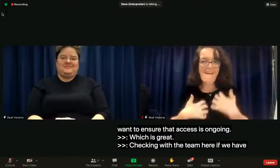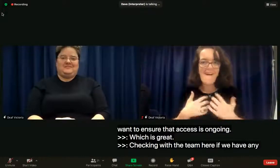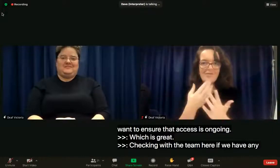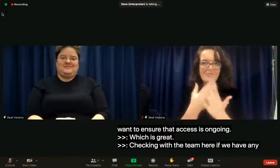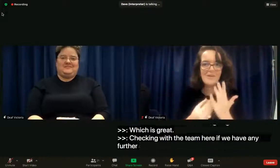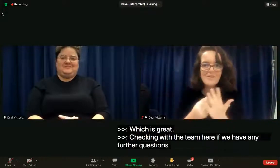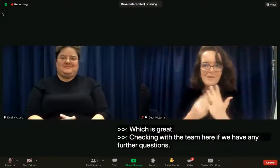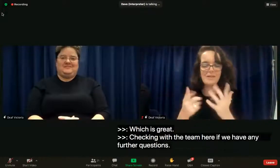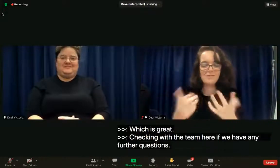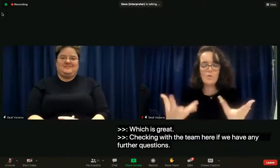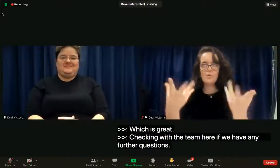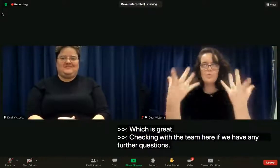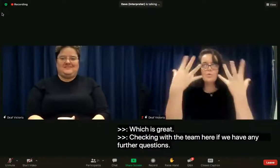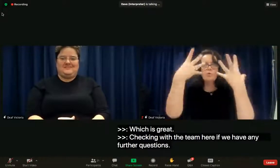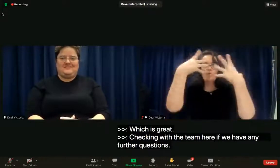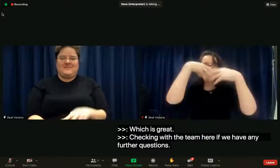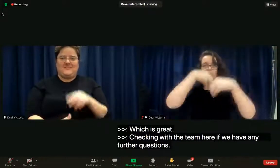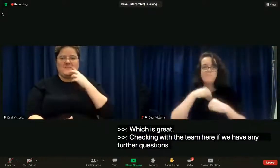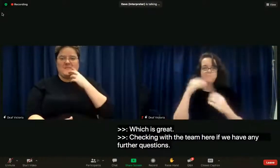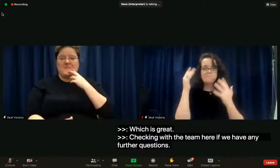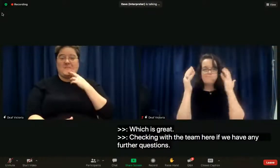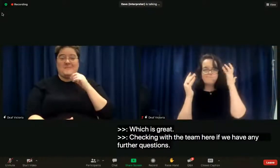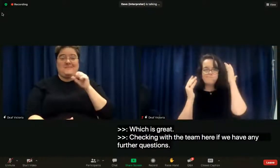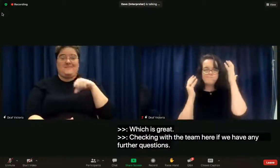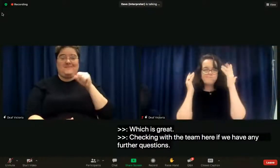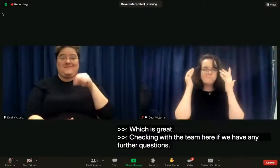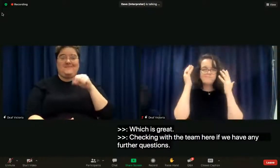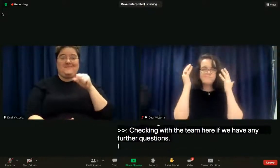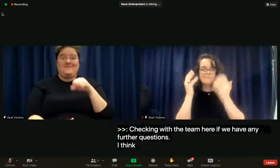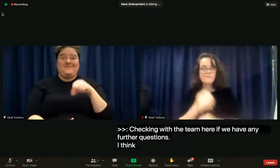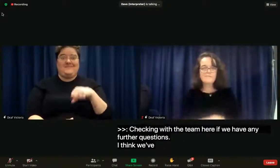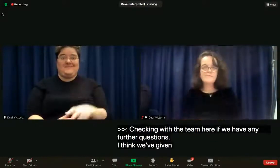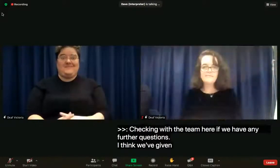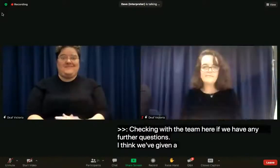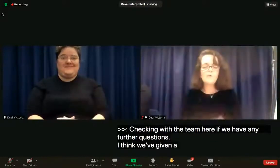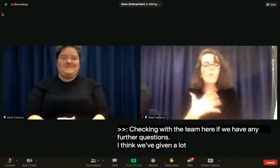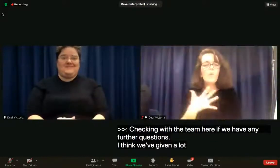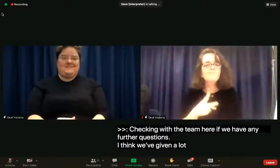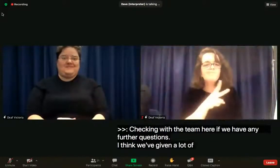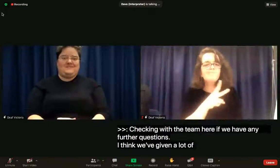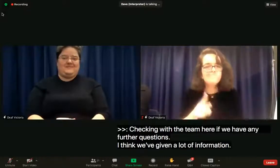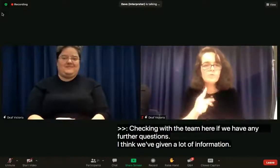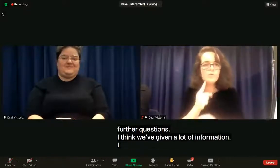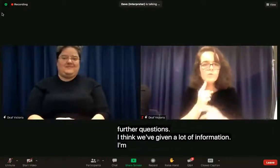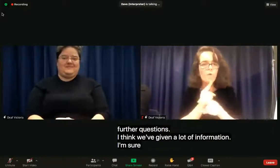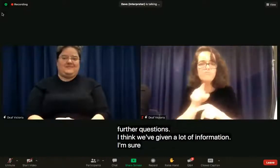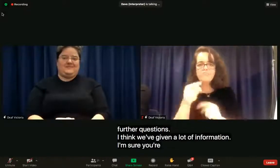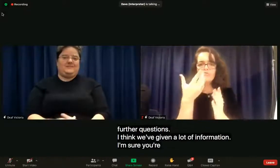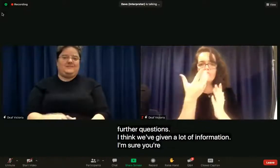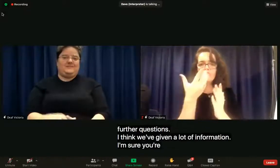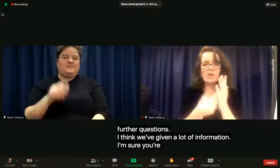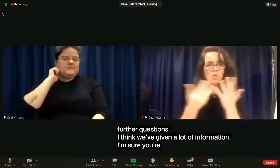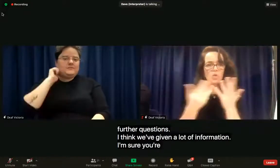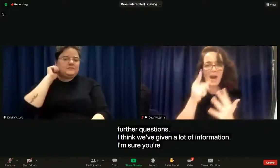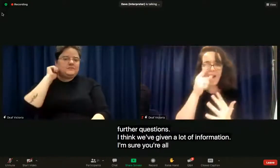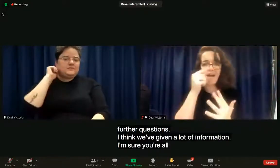I think we've given a lot of information. I'm sure you're all absorbing it and percolating on the presentation this